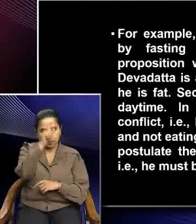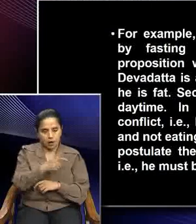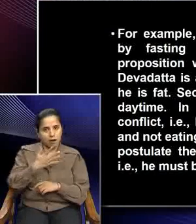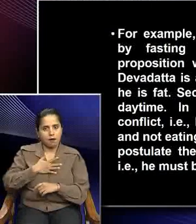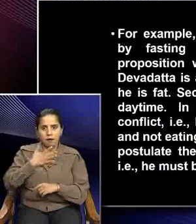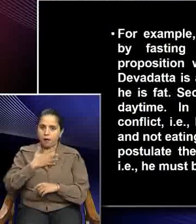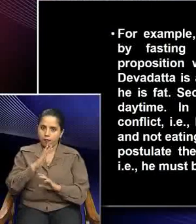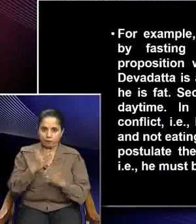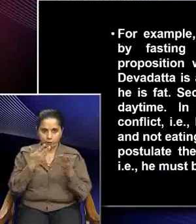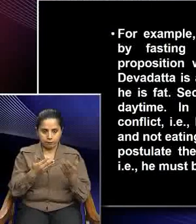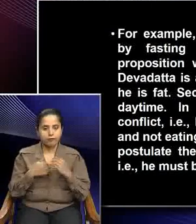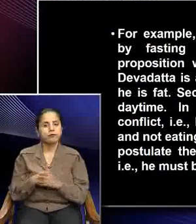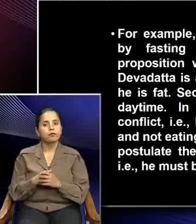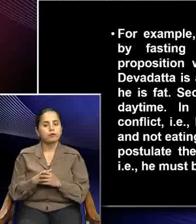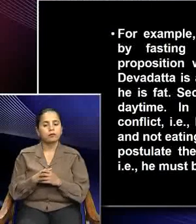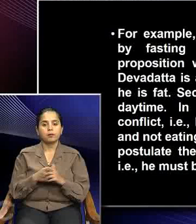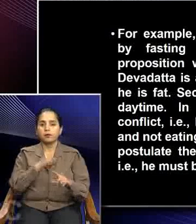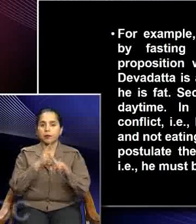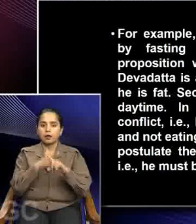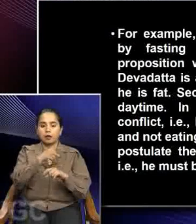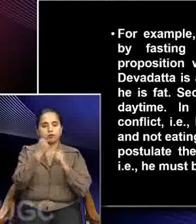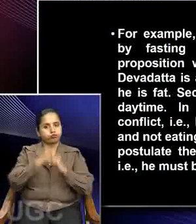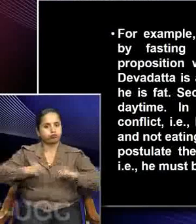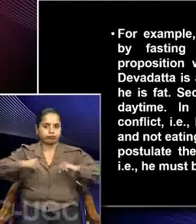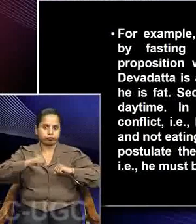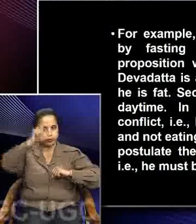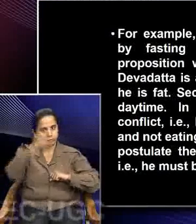alive, and he is fat.